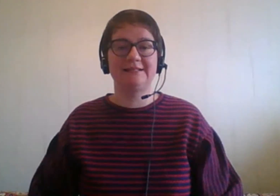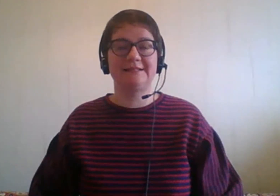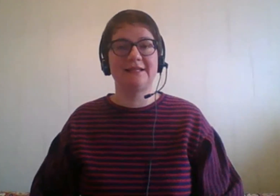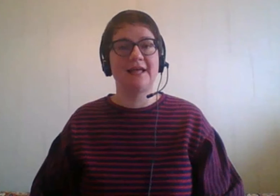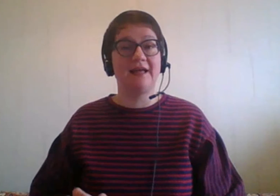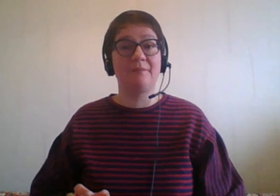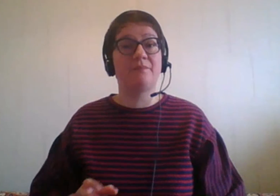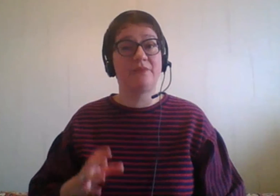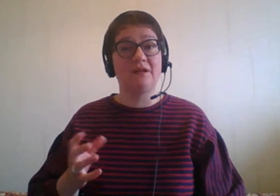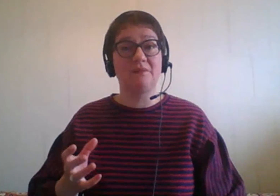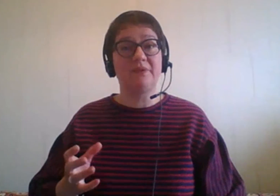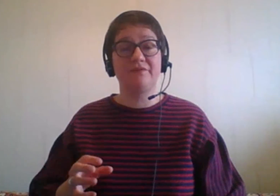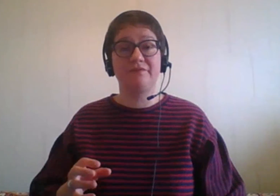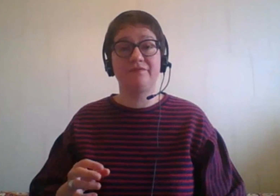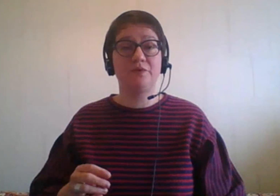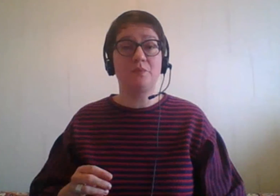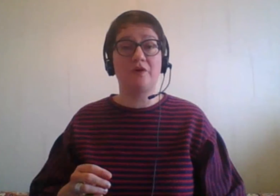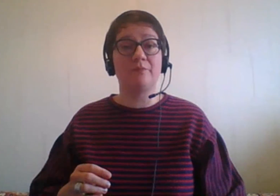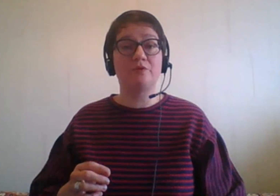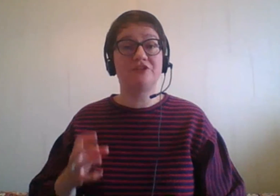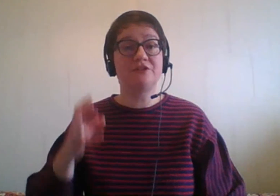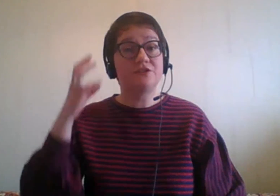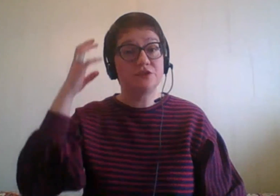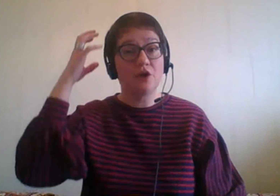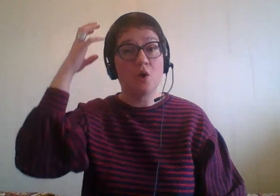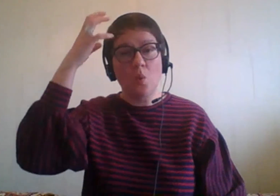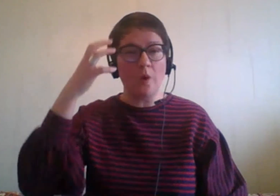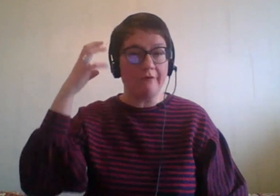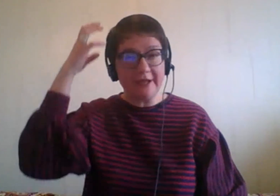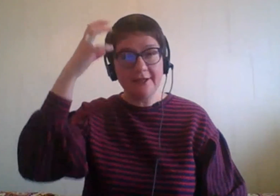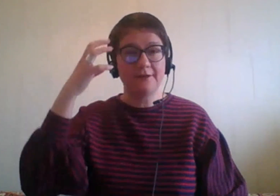Next, a little bit, few more emotions: worry,